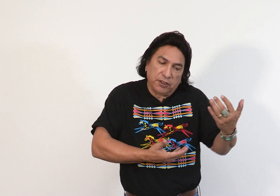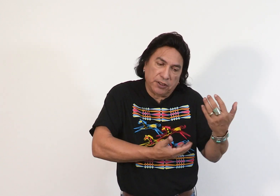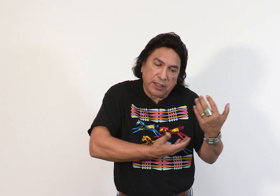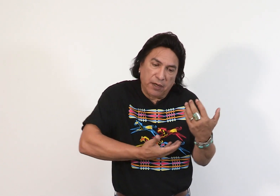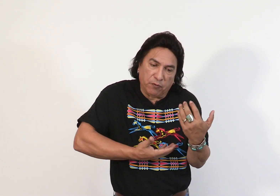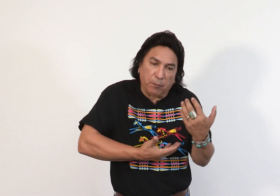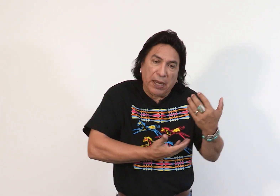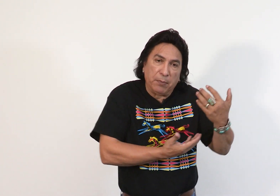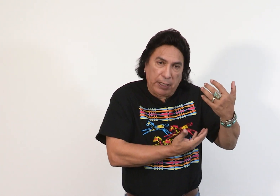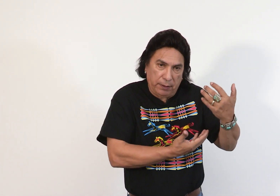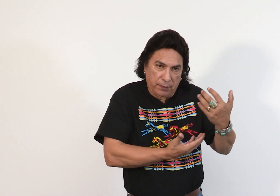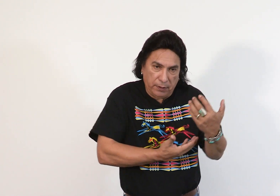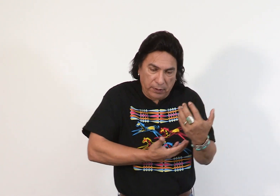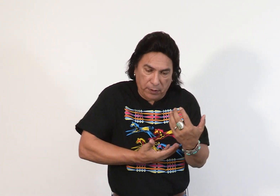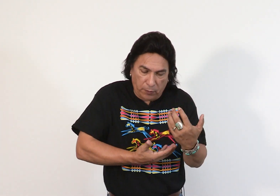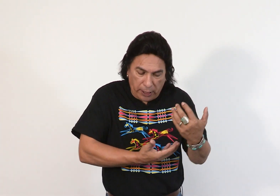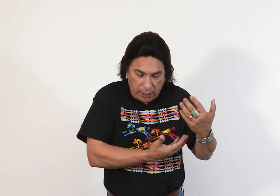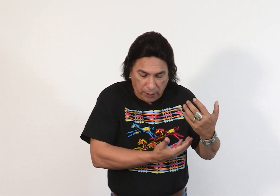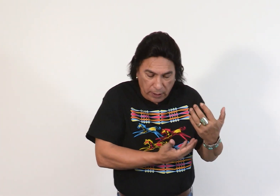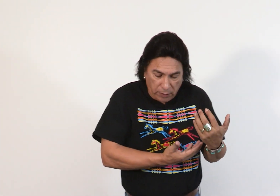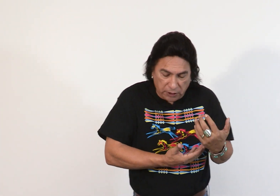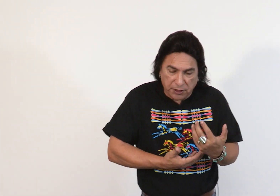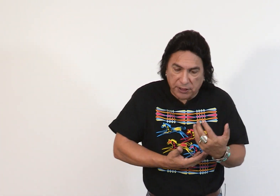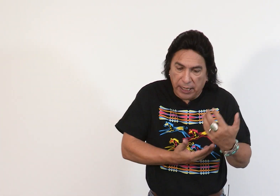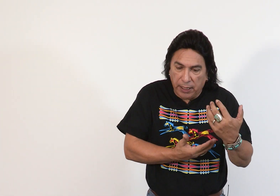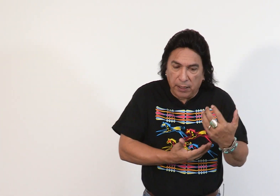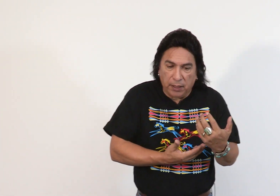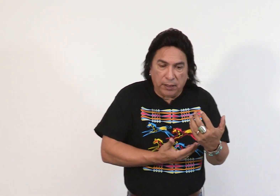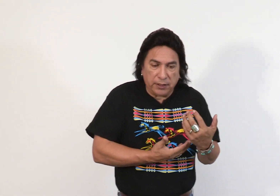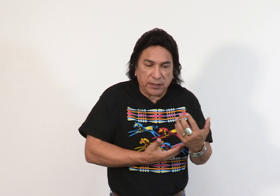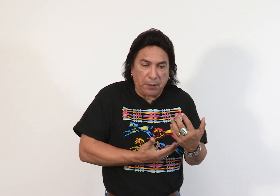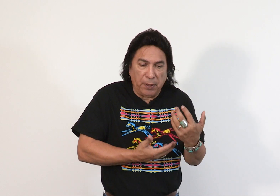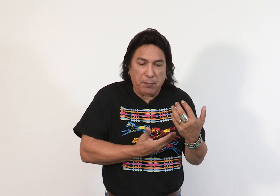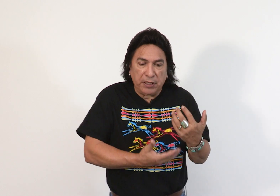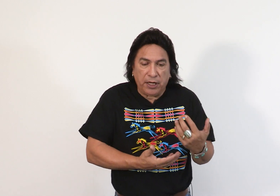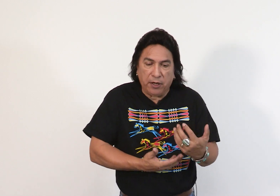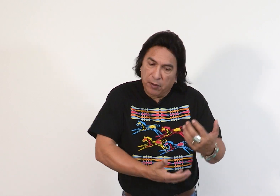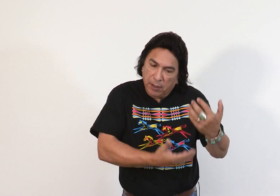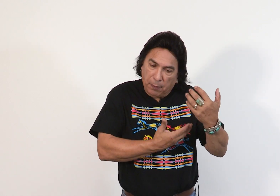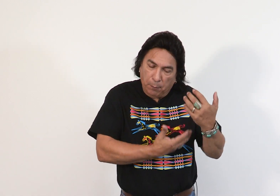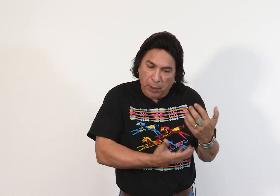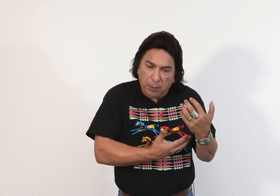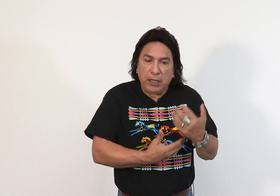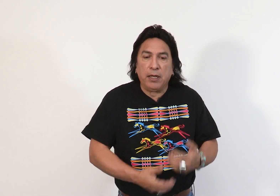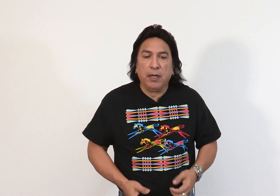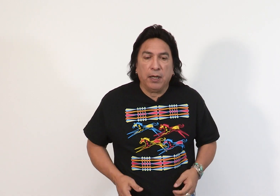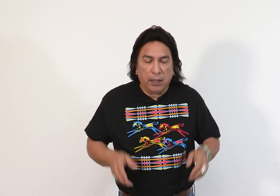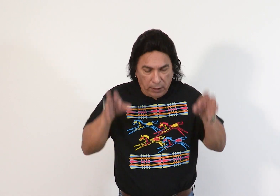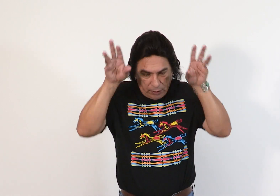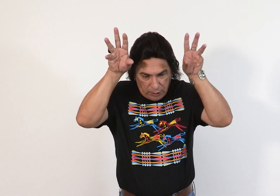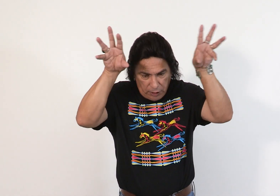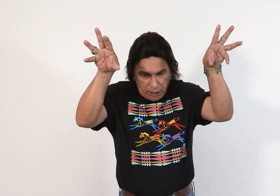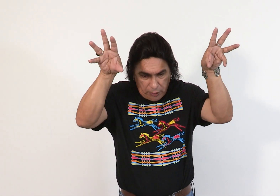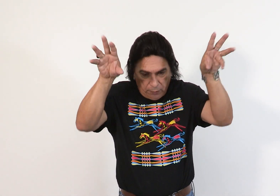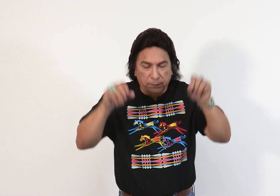a sign for baby. Okay, so let's say baby deer, baby